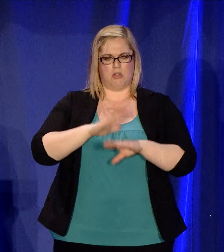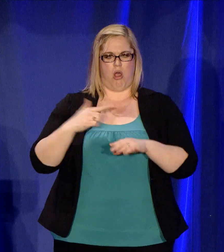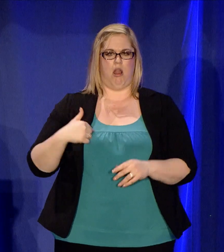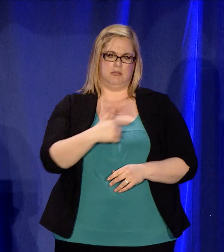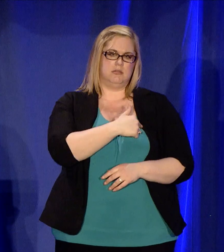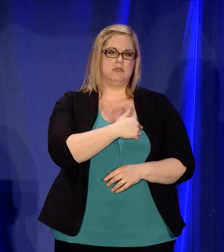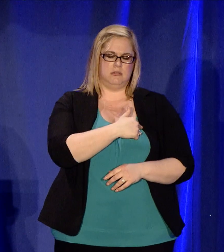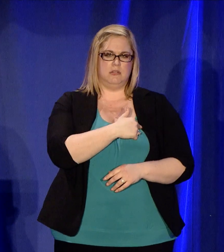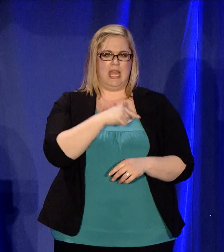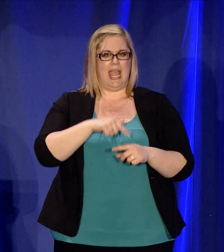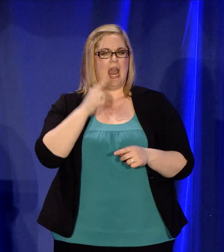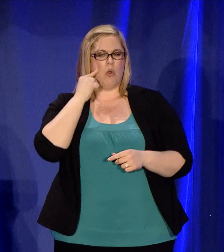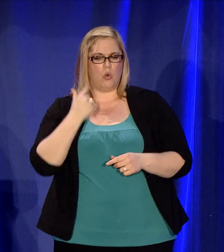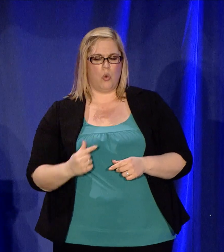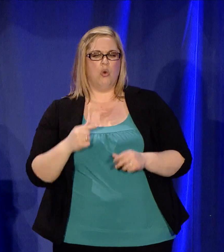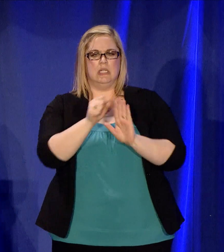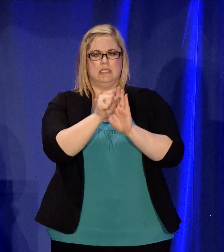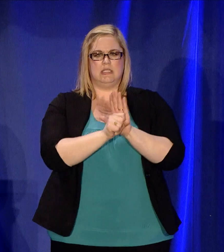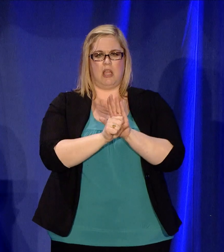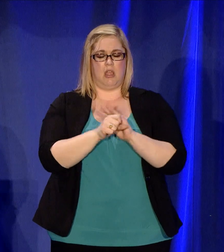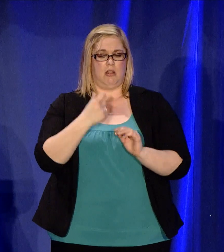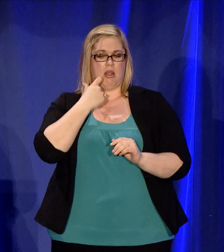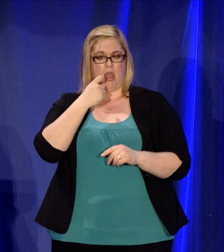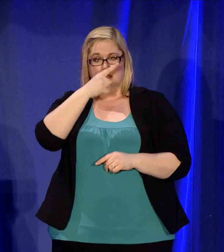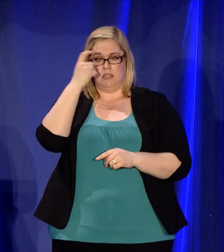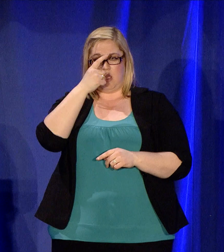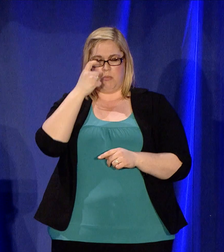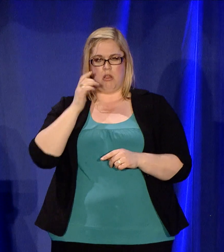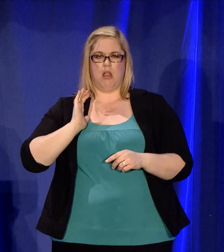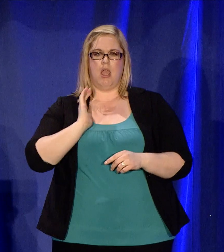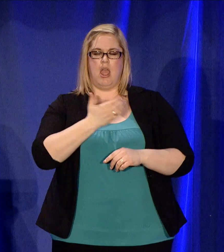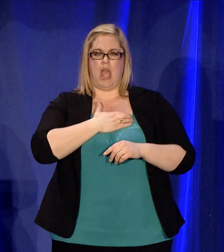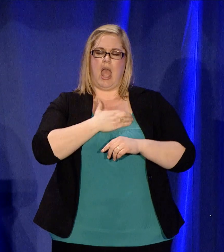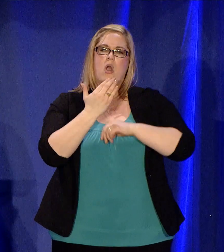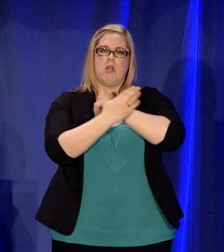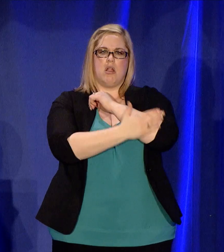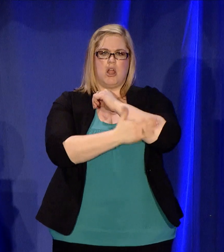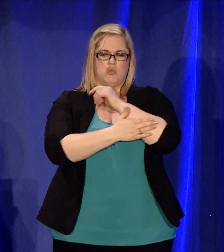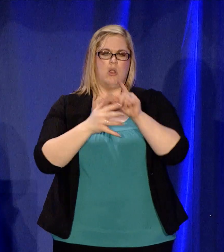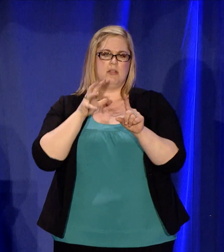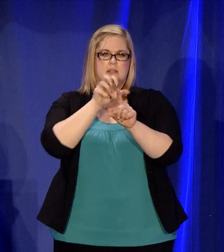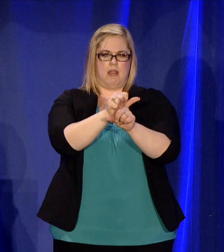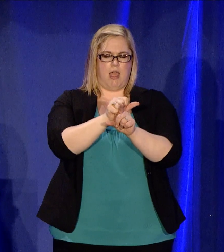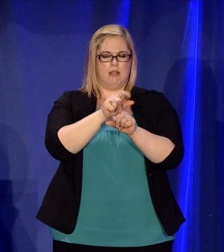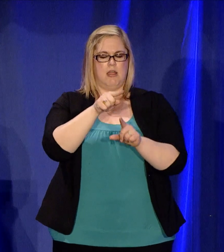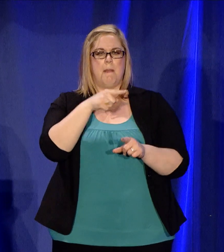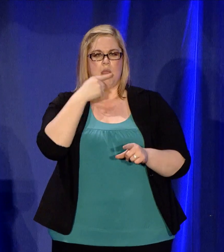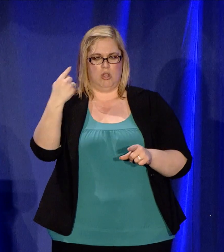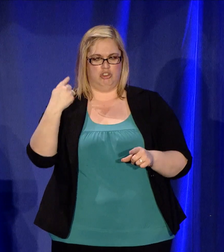state. Last summer, our democracy was attacked by a foreign adversarial power,